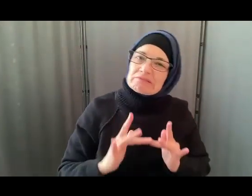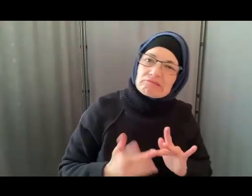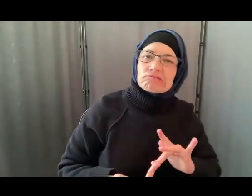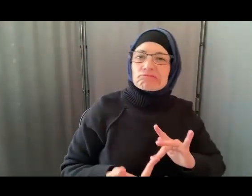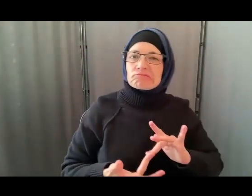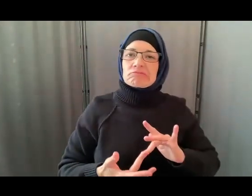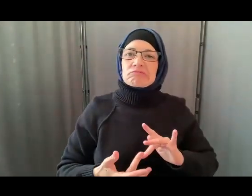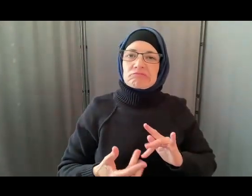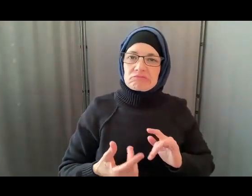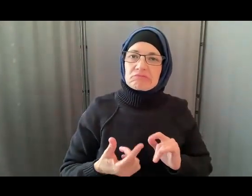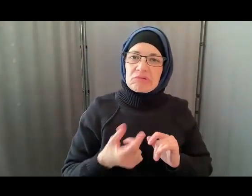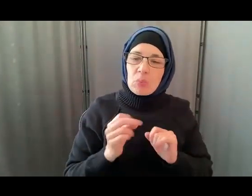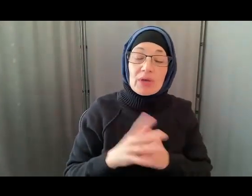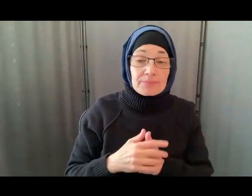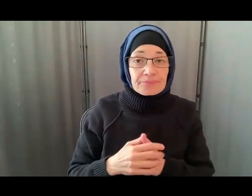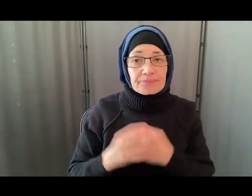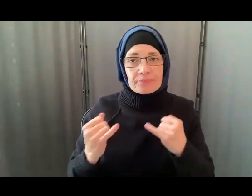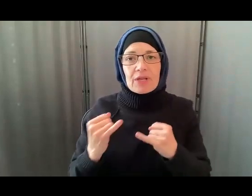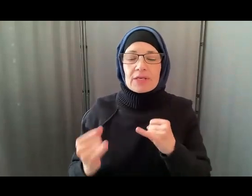Then the last ayah, ayah number